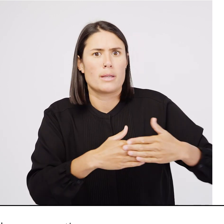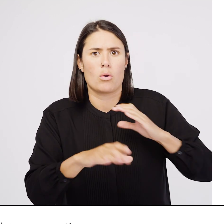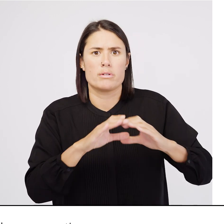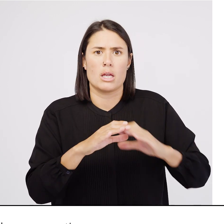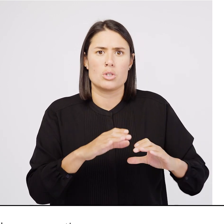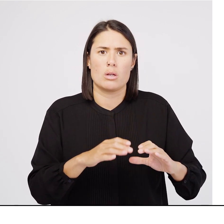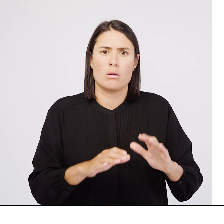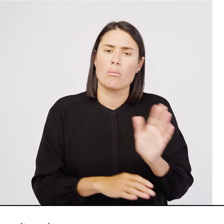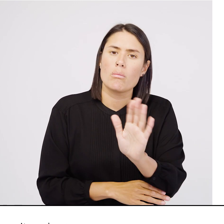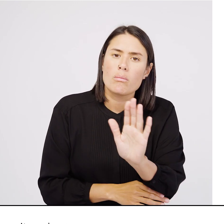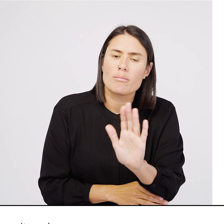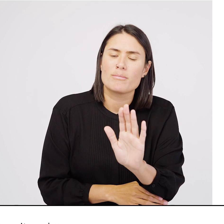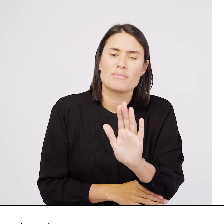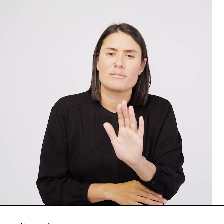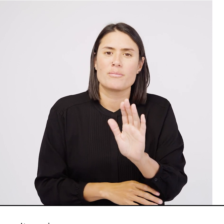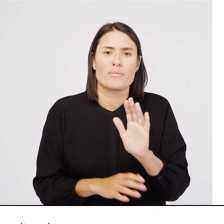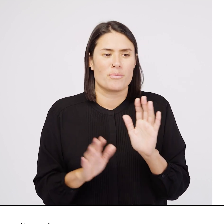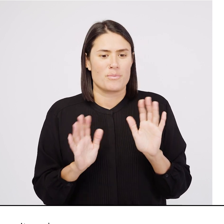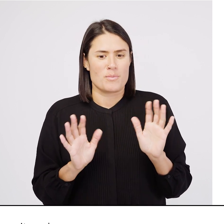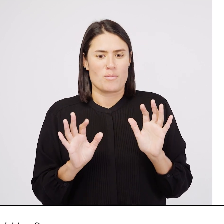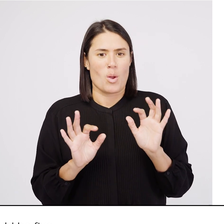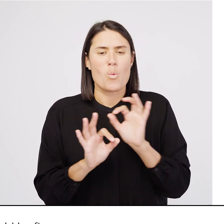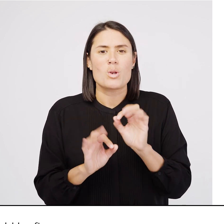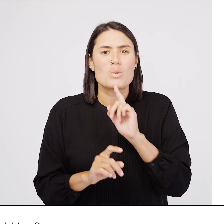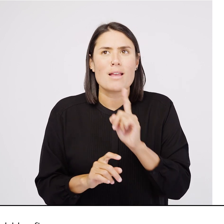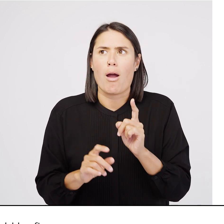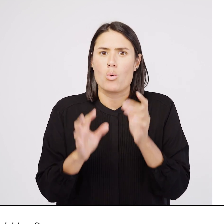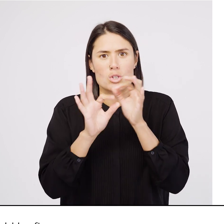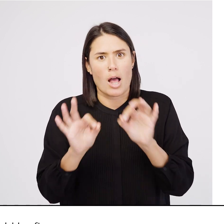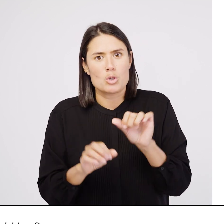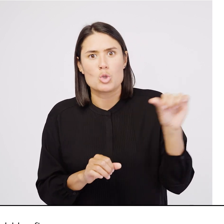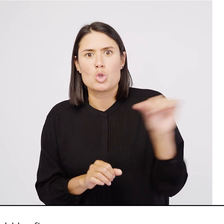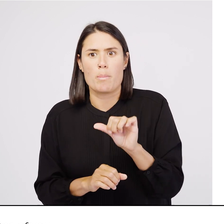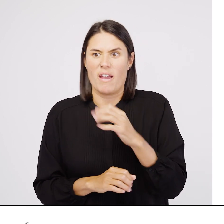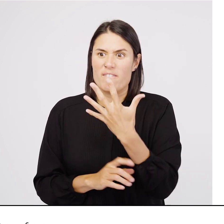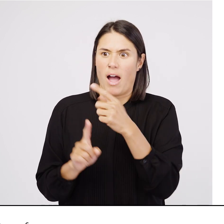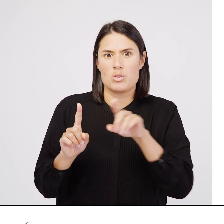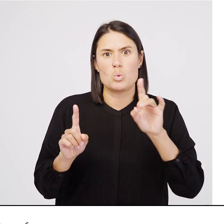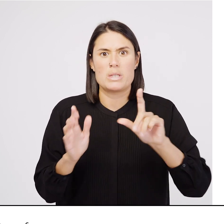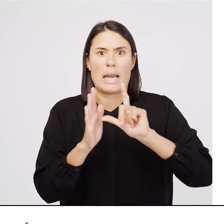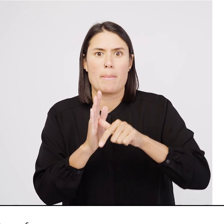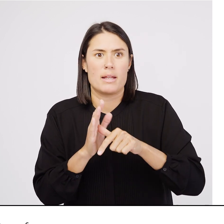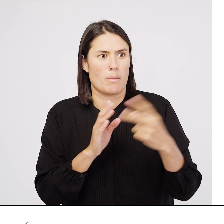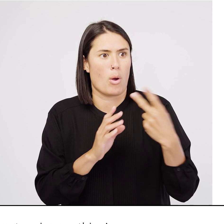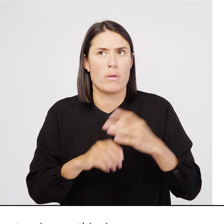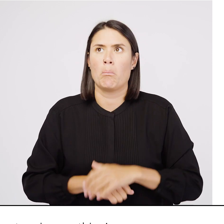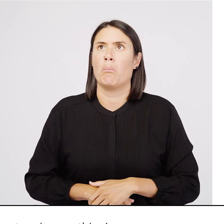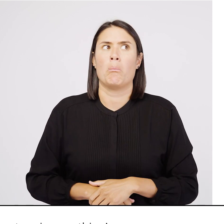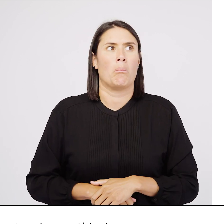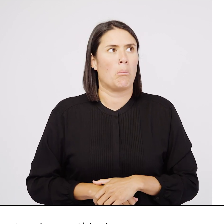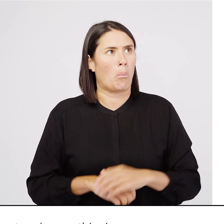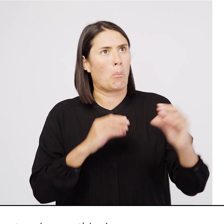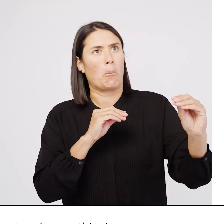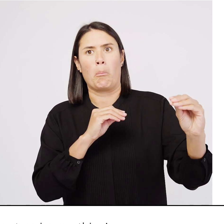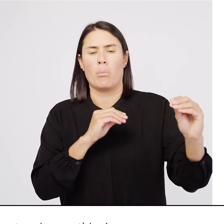down the conversation. We certainly aren't saying silence should be 5 or 10 minutes of you both sitting there